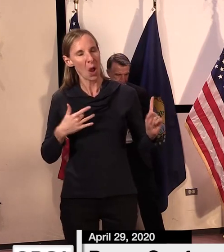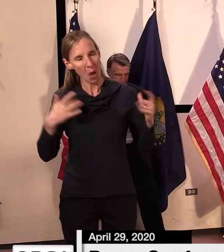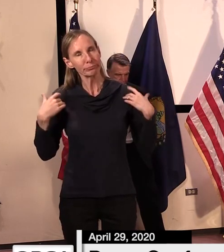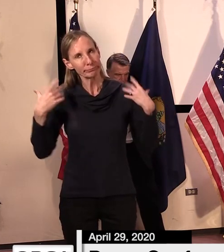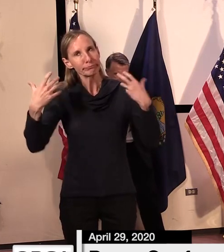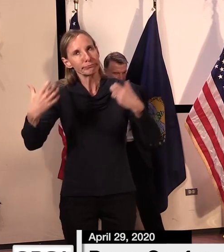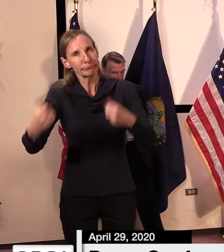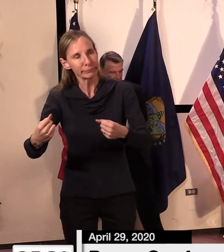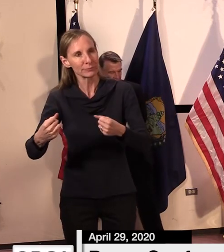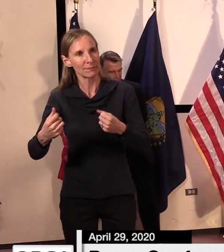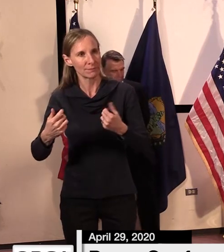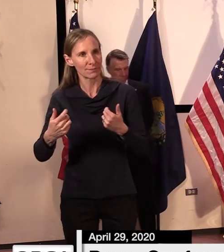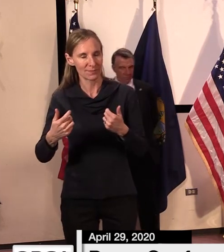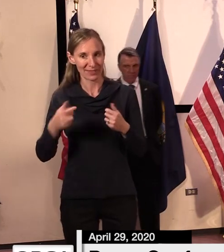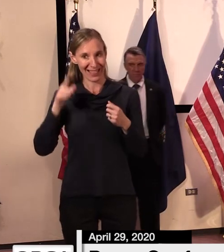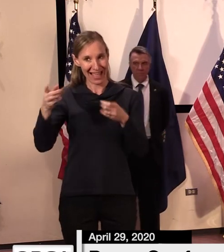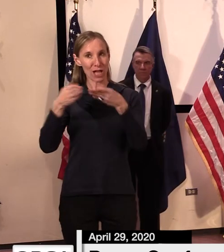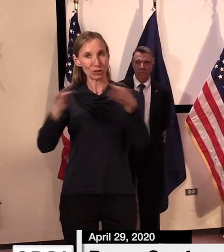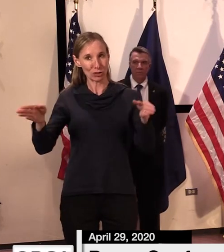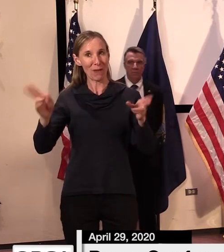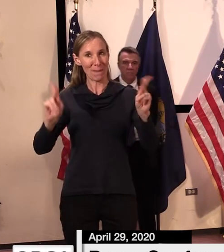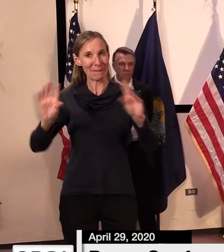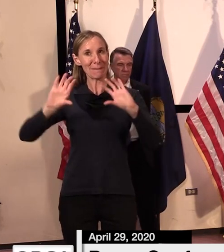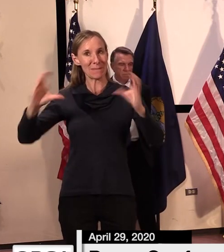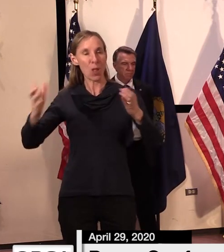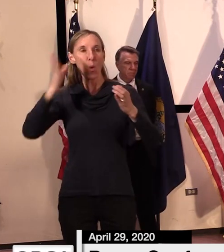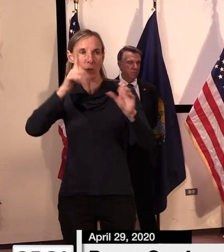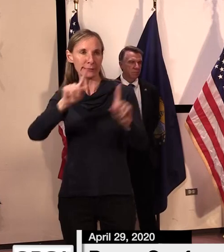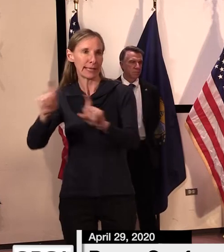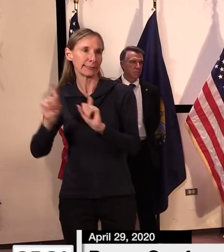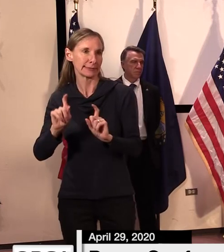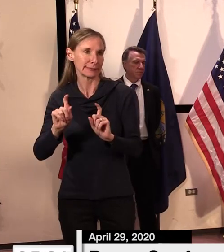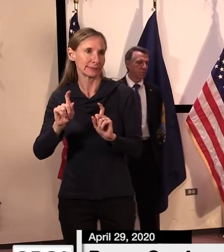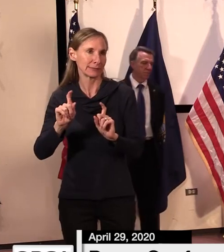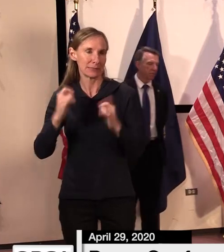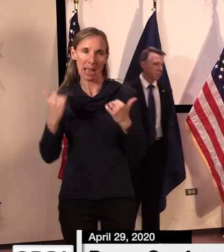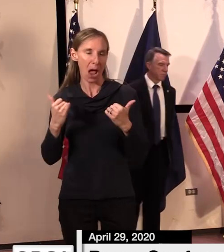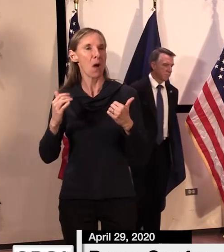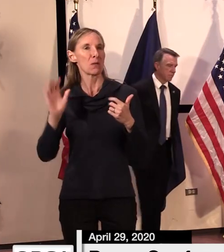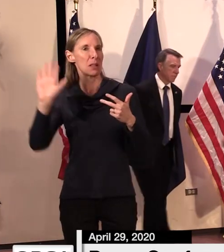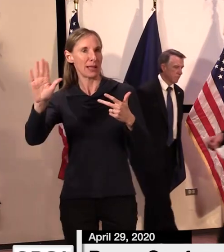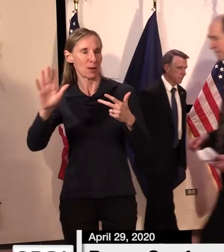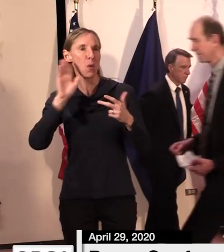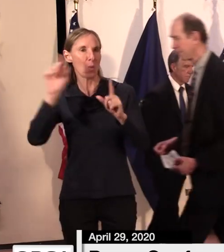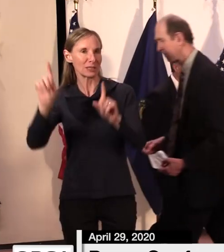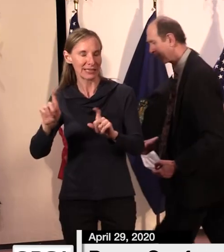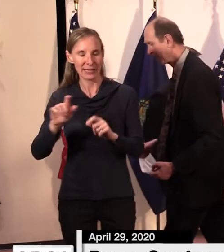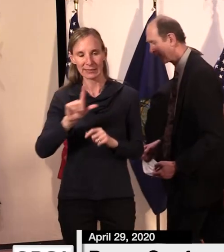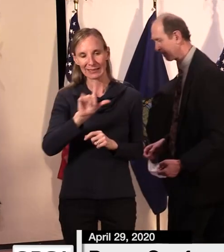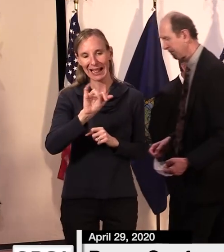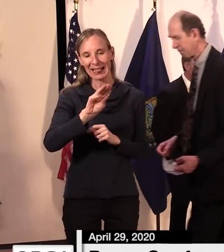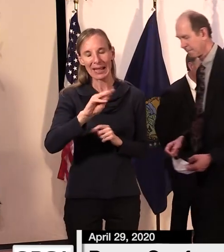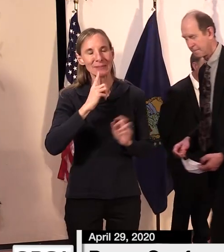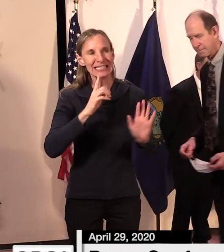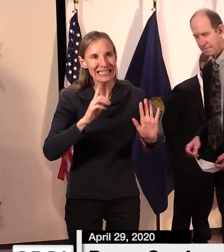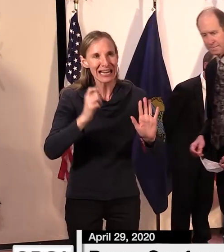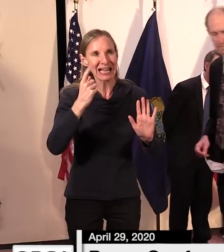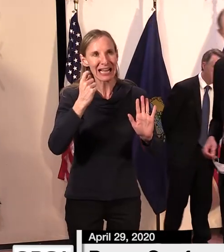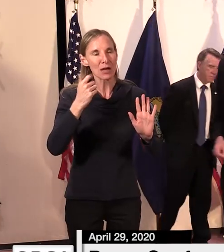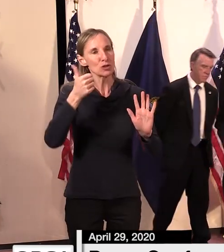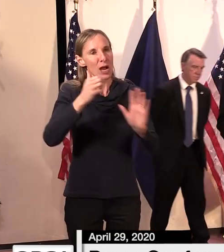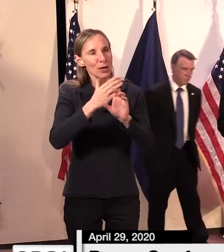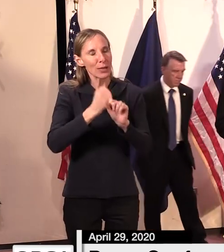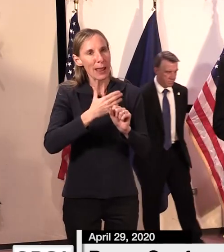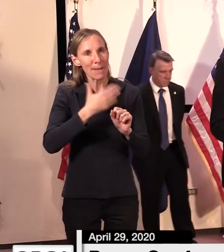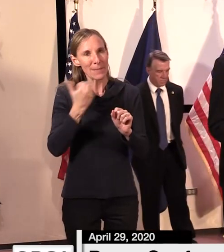initiatives. They are still part of the underlying strategy. Right. I guess I was just trying to get a better sense of, as you're